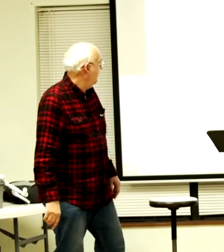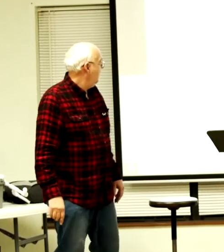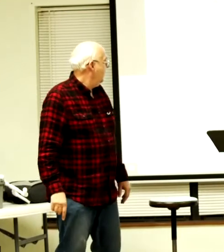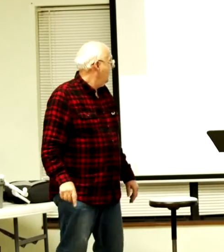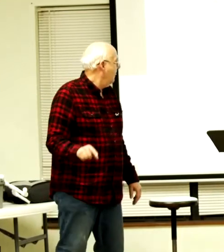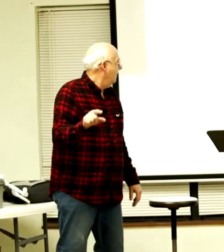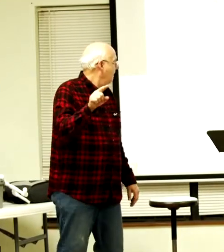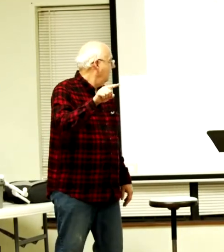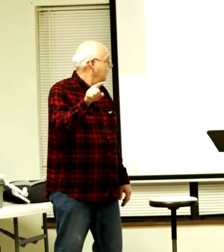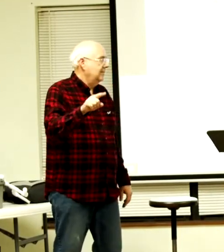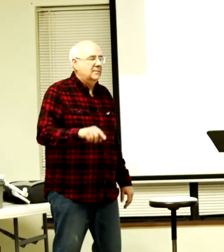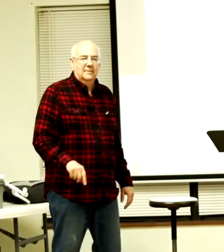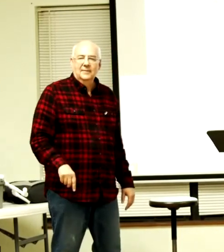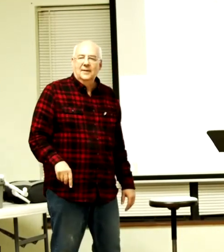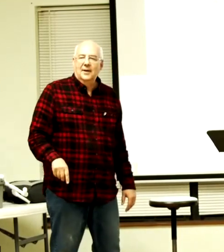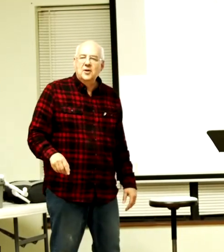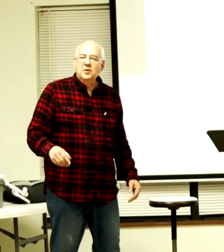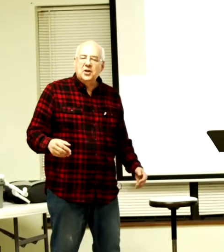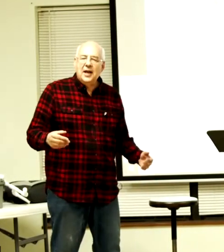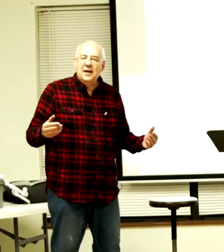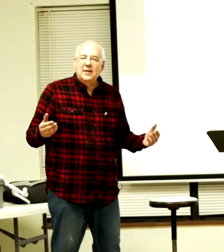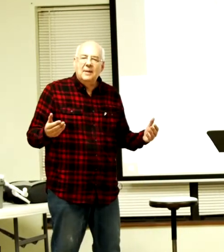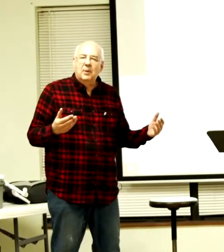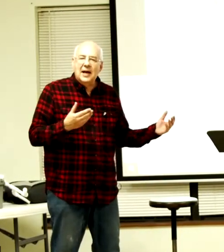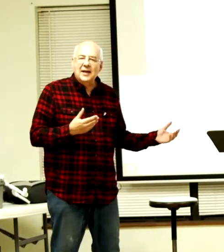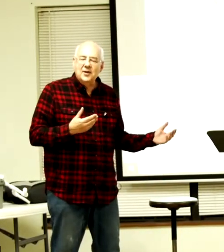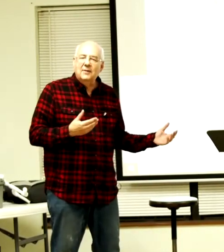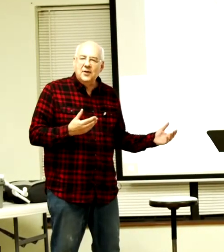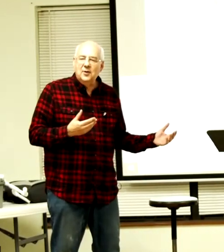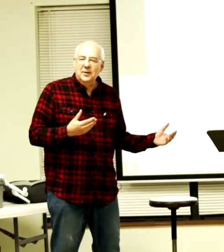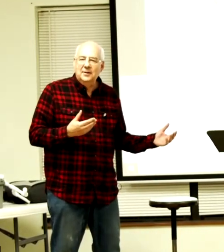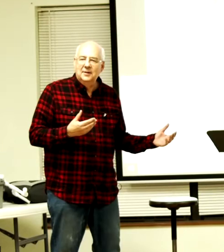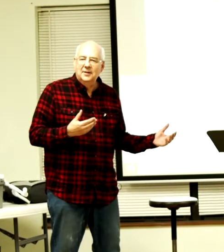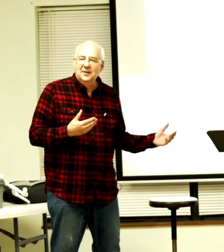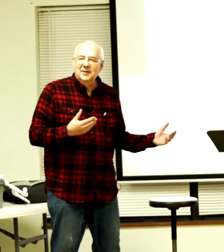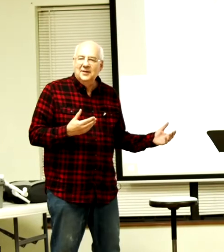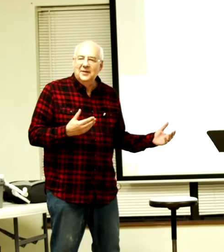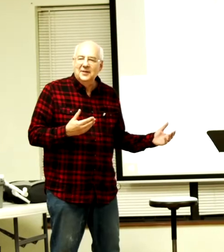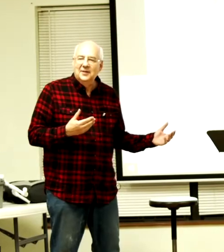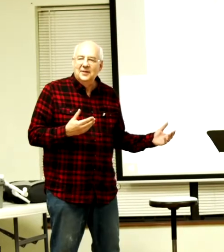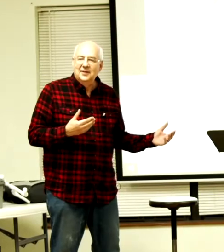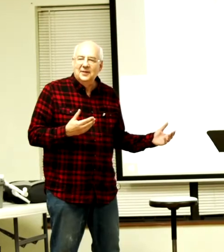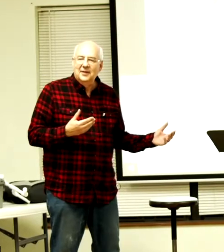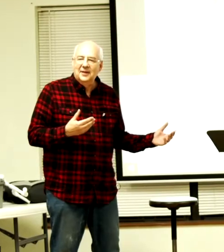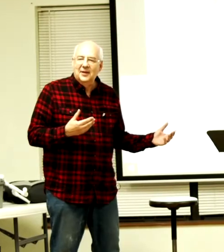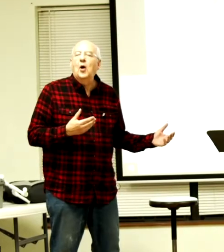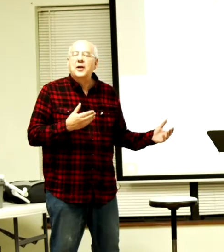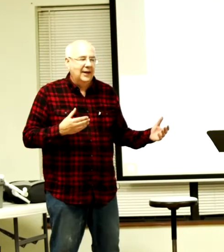covering it up. Are you saying that I'm blocking your view? Mostly yes, because I can't see. Oh, okay.